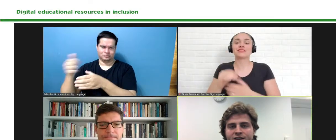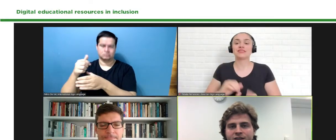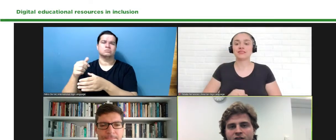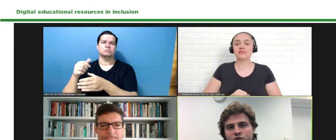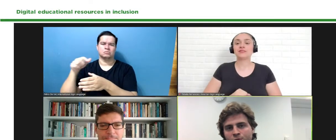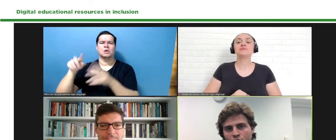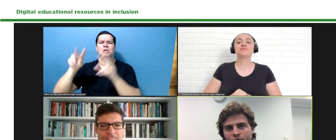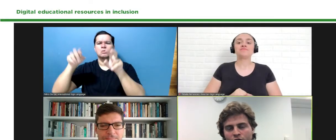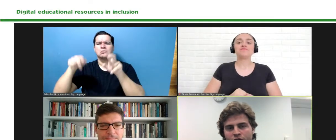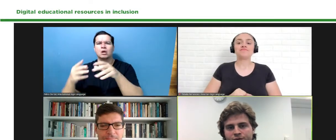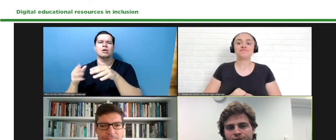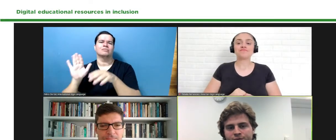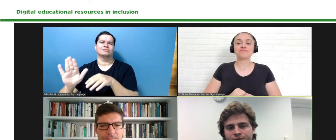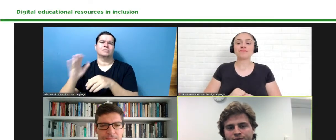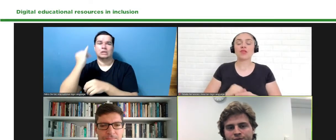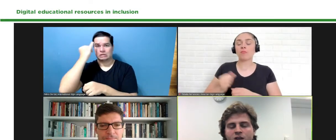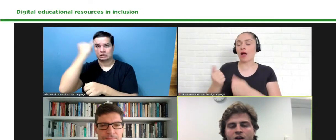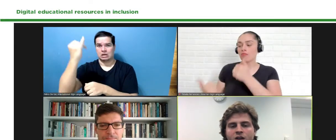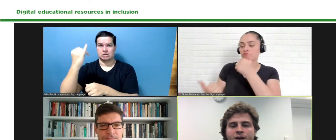amplify and support their work.